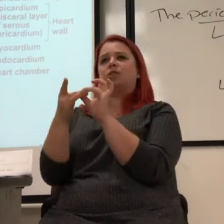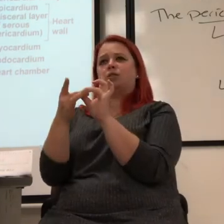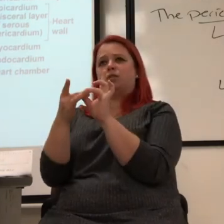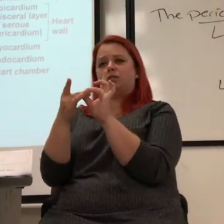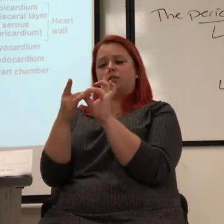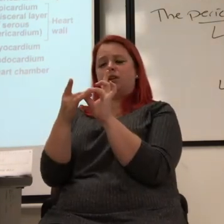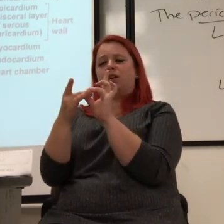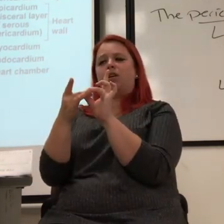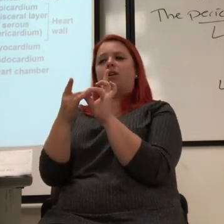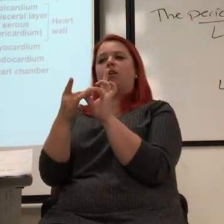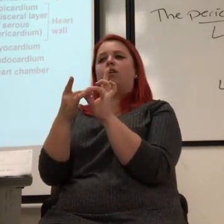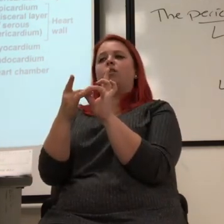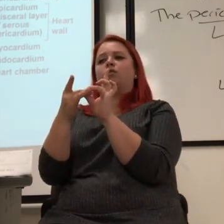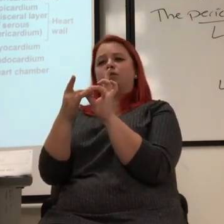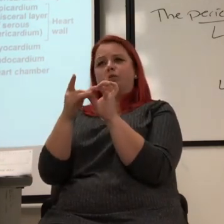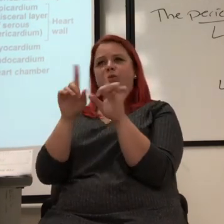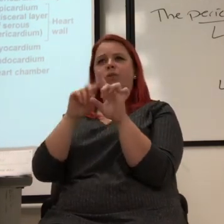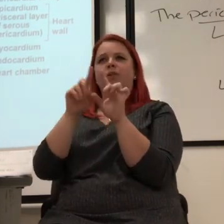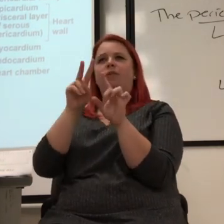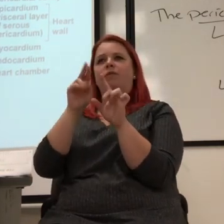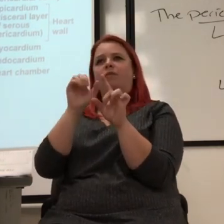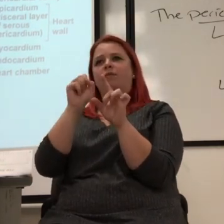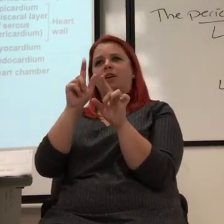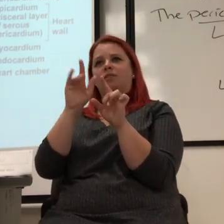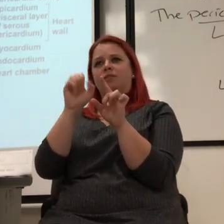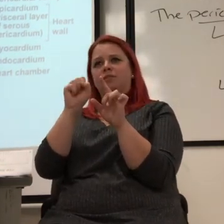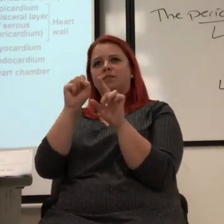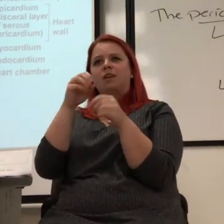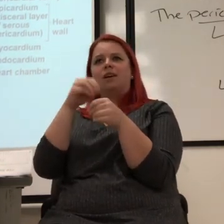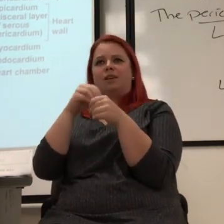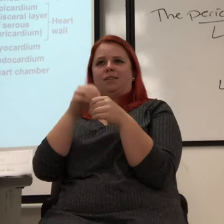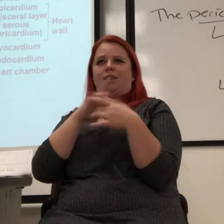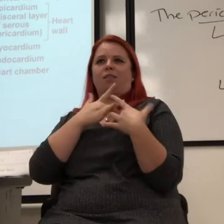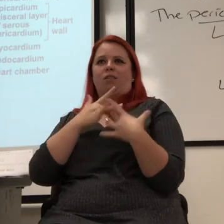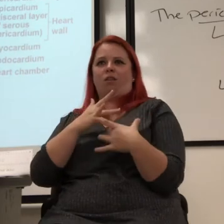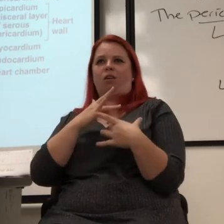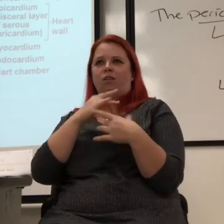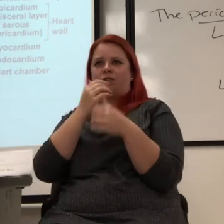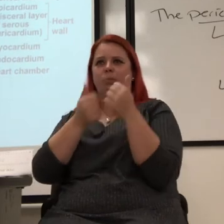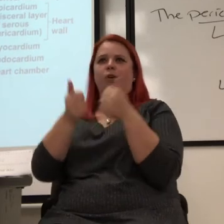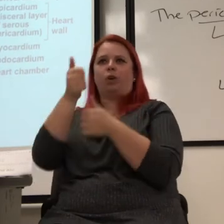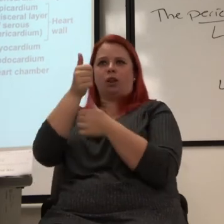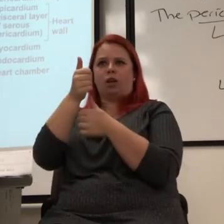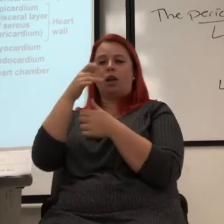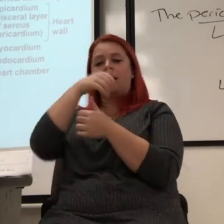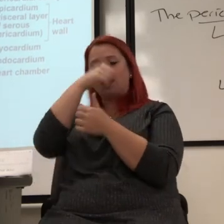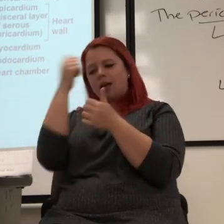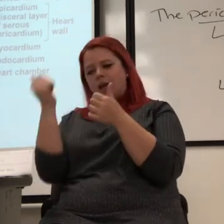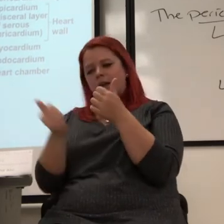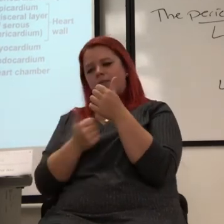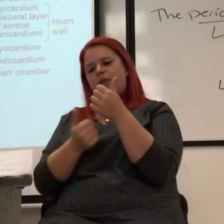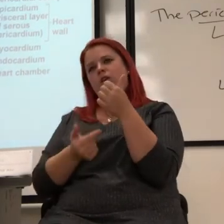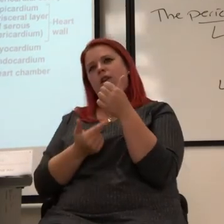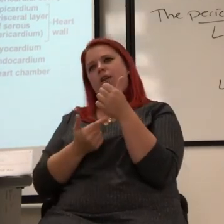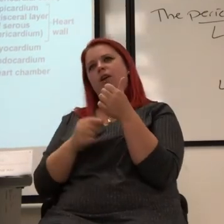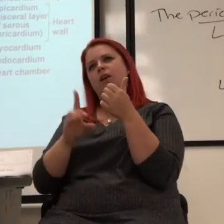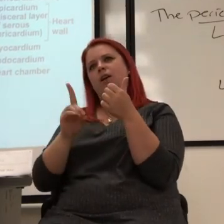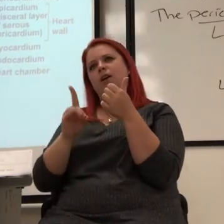attaches to the great vessels of the heart superiorly, right here. Right? Inferiorly, the diaphragm is underneath